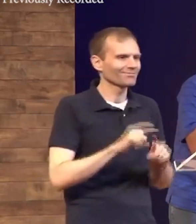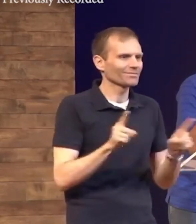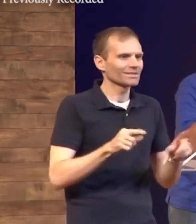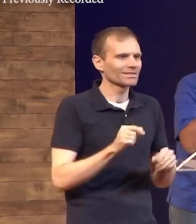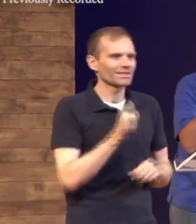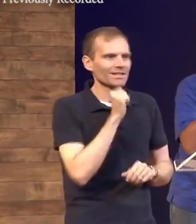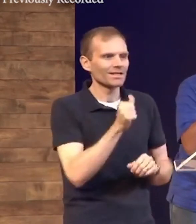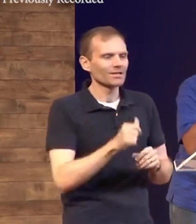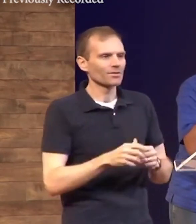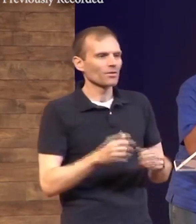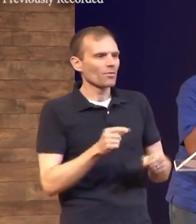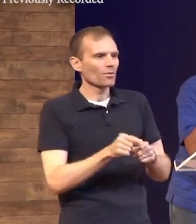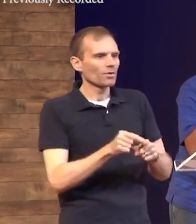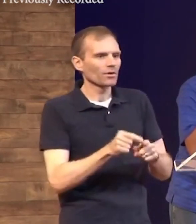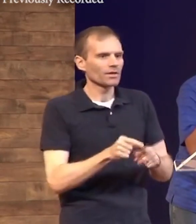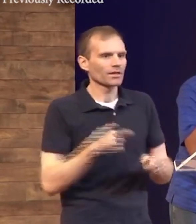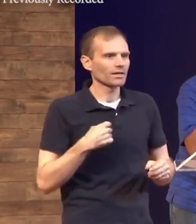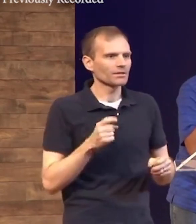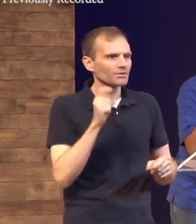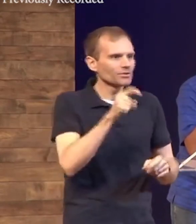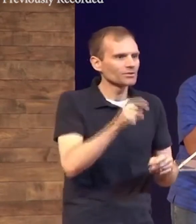I'm sorry, but